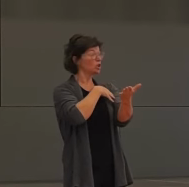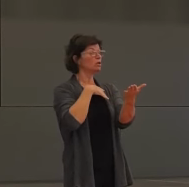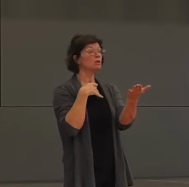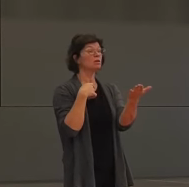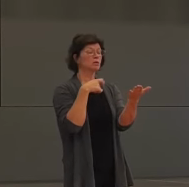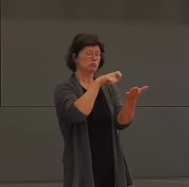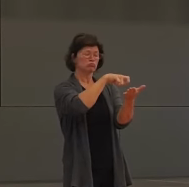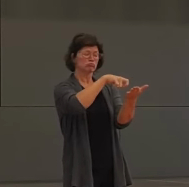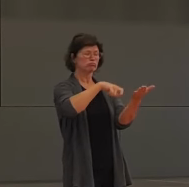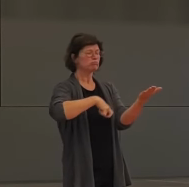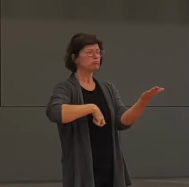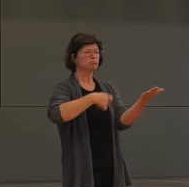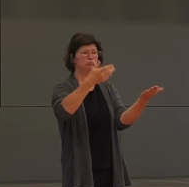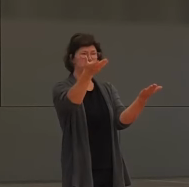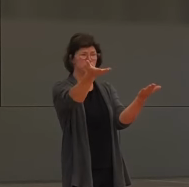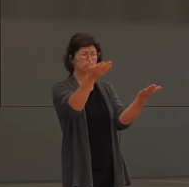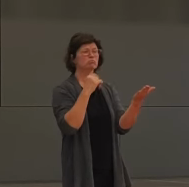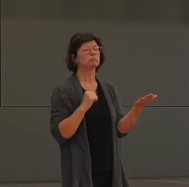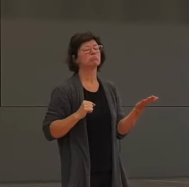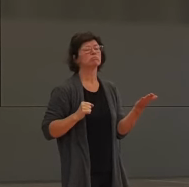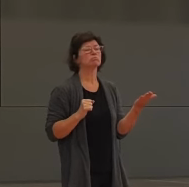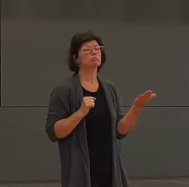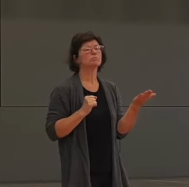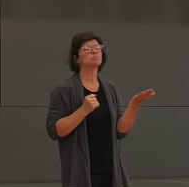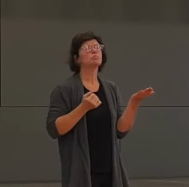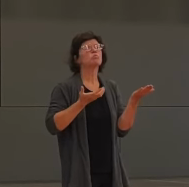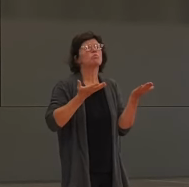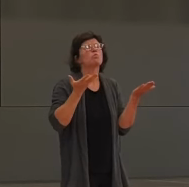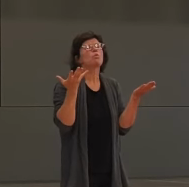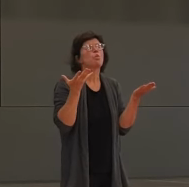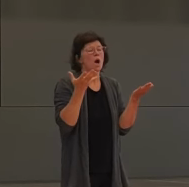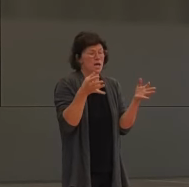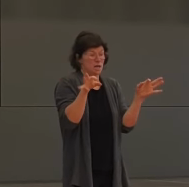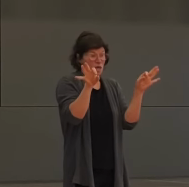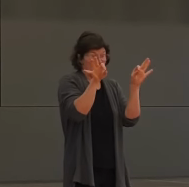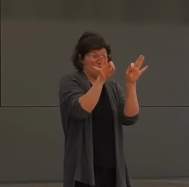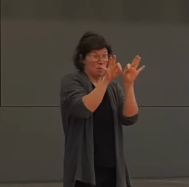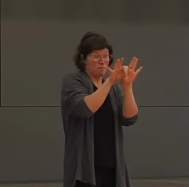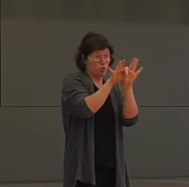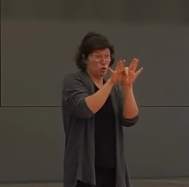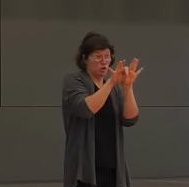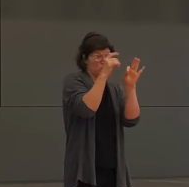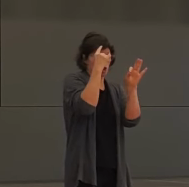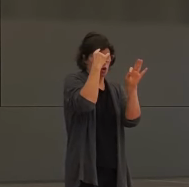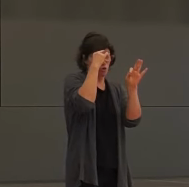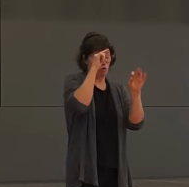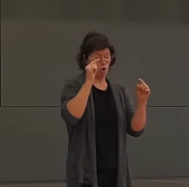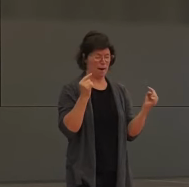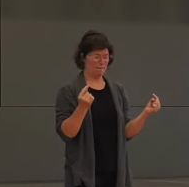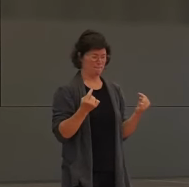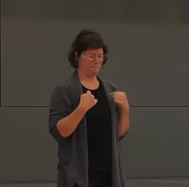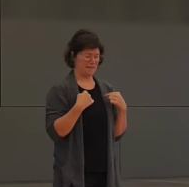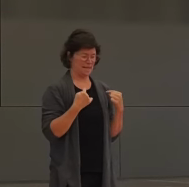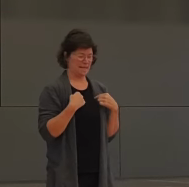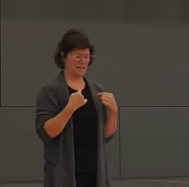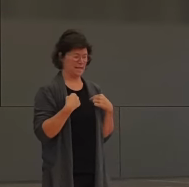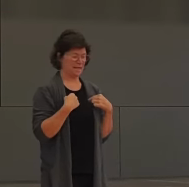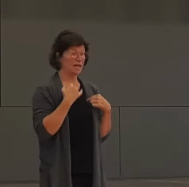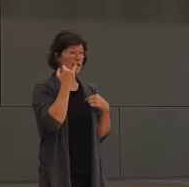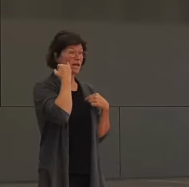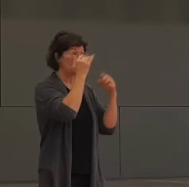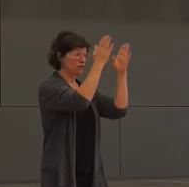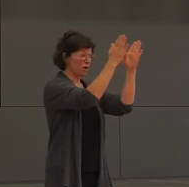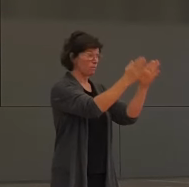something, just jot down, what would be important to me in someone